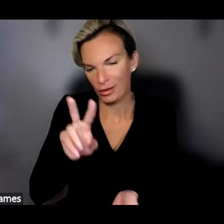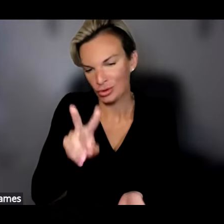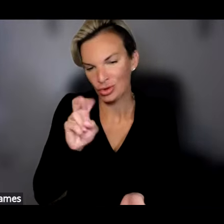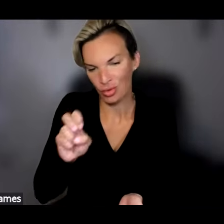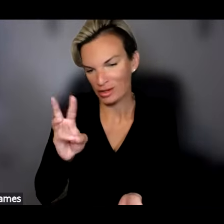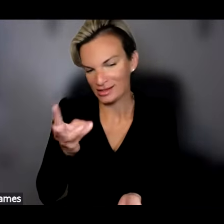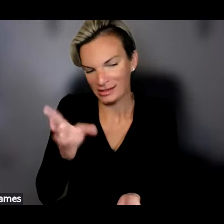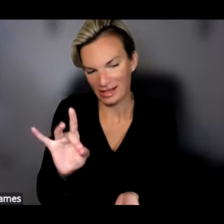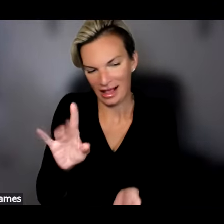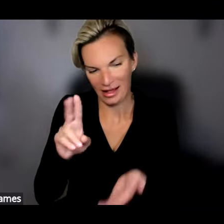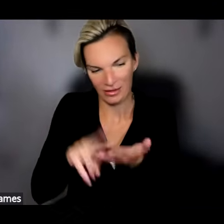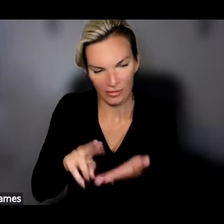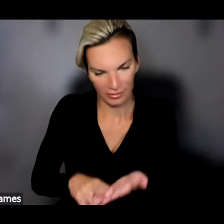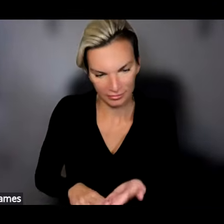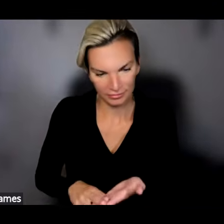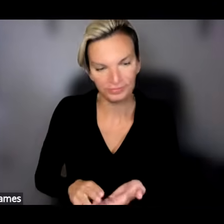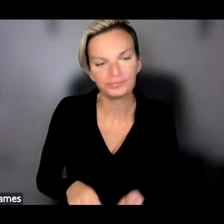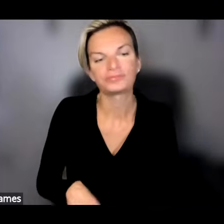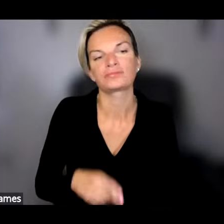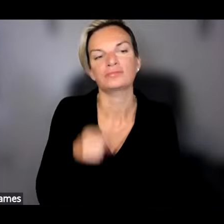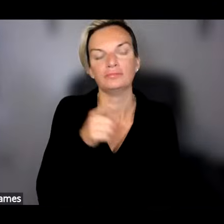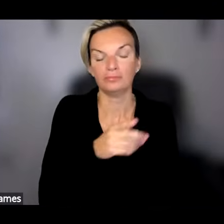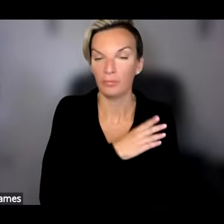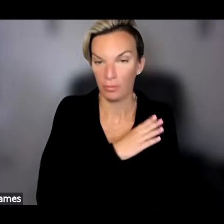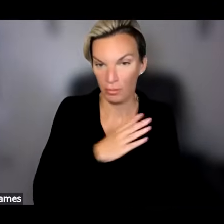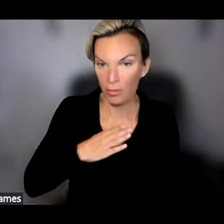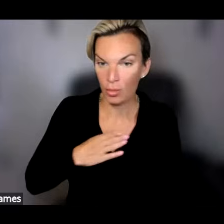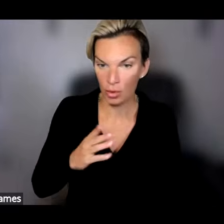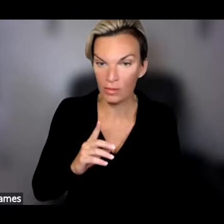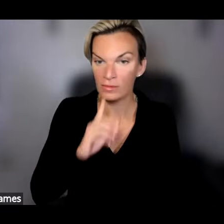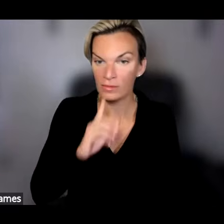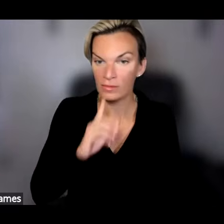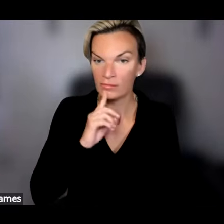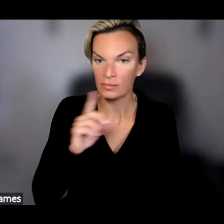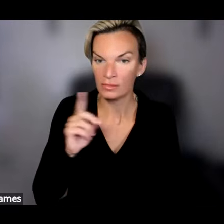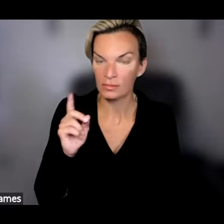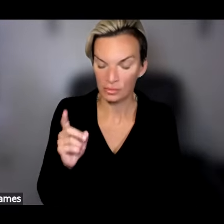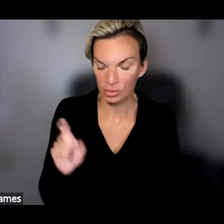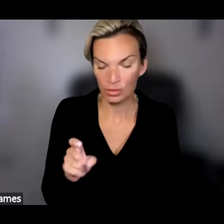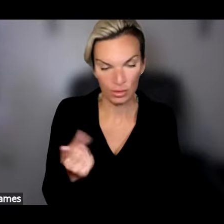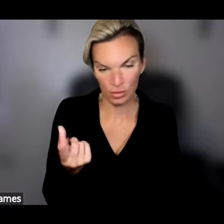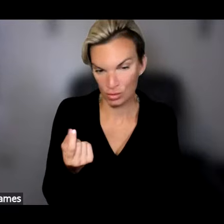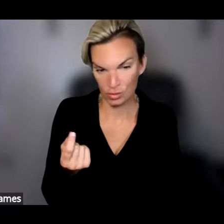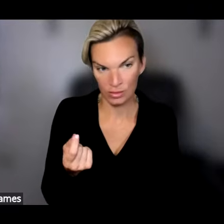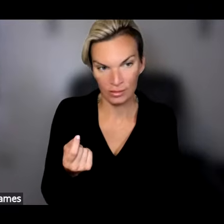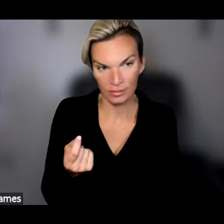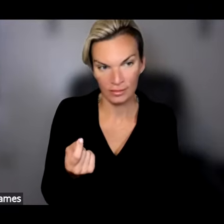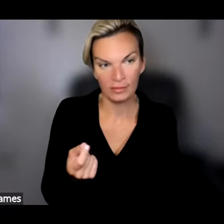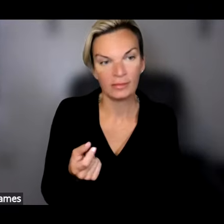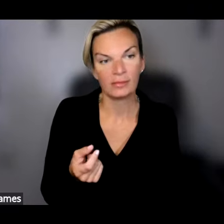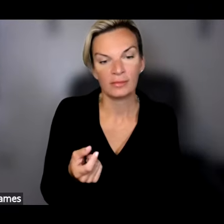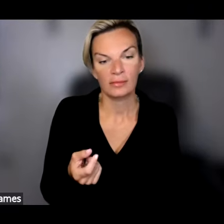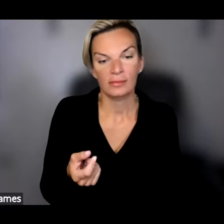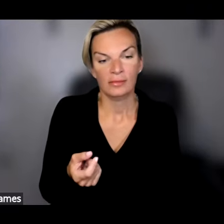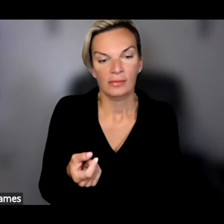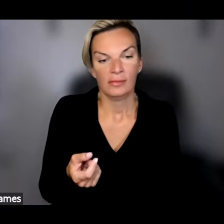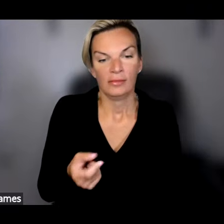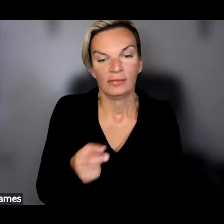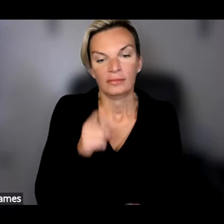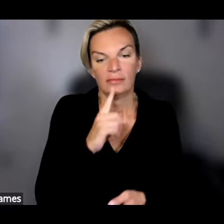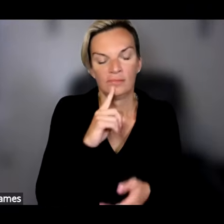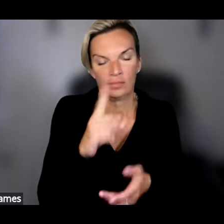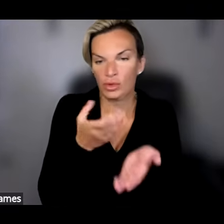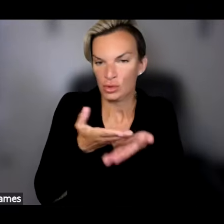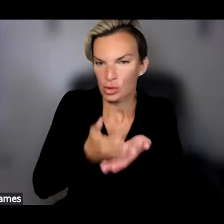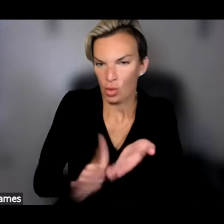argument, which I think we'll hear about, that the board should consider disqualifying the candidate based on the fact that